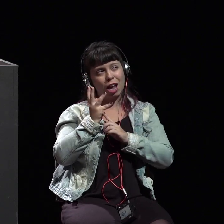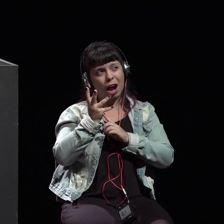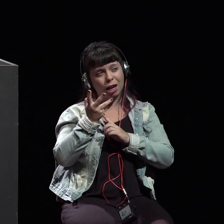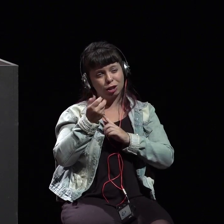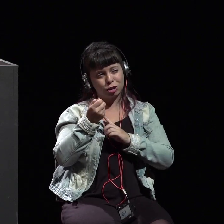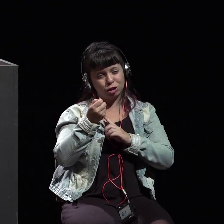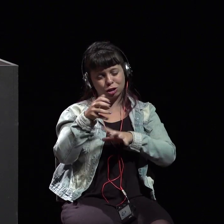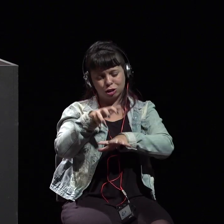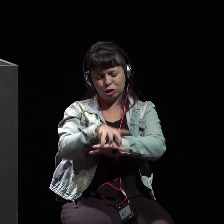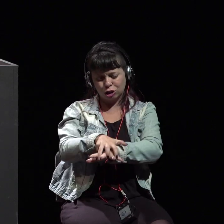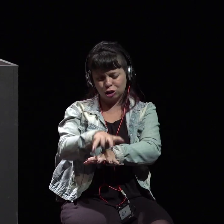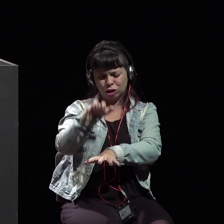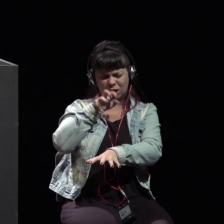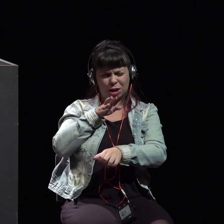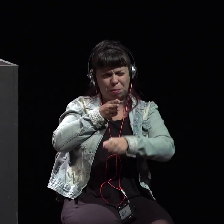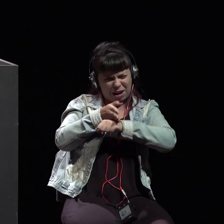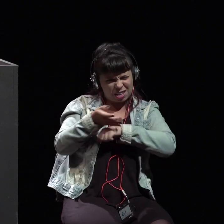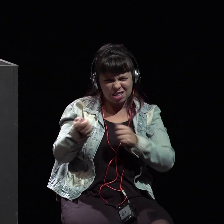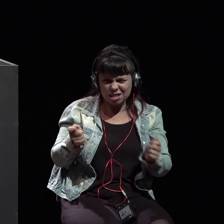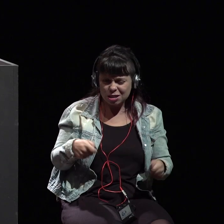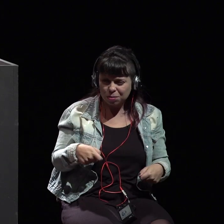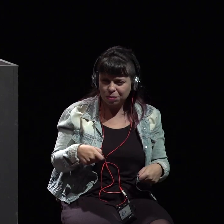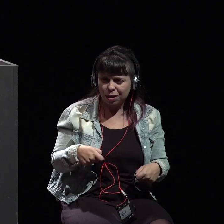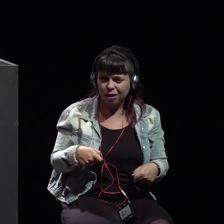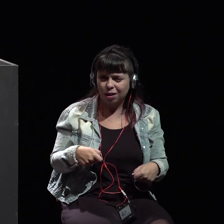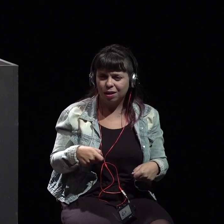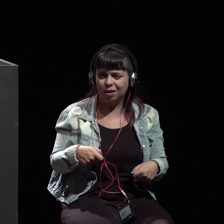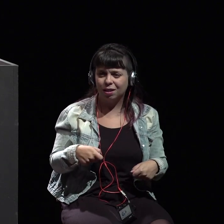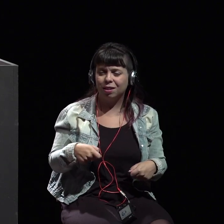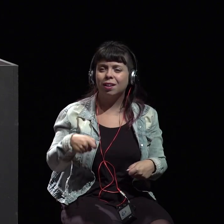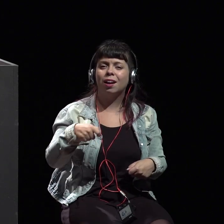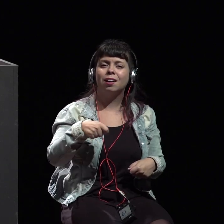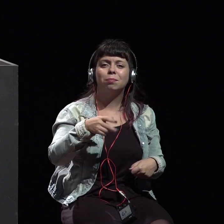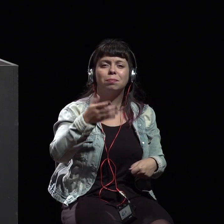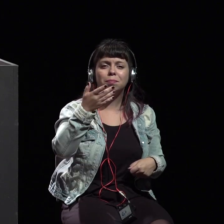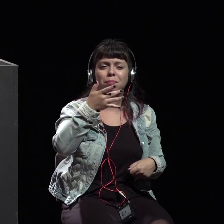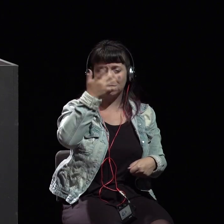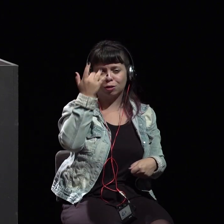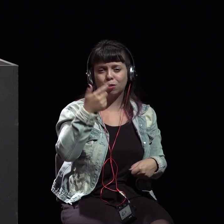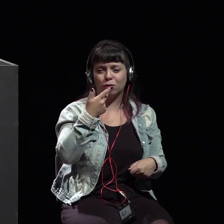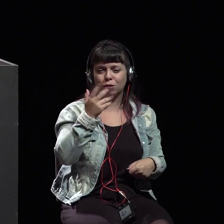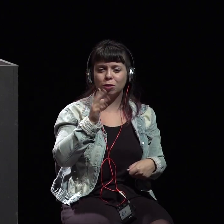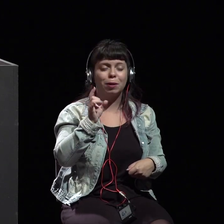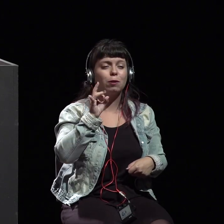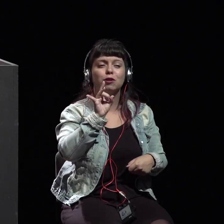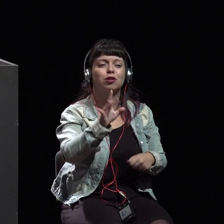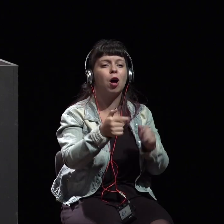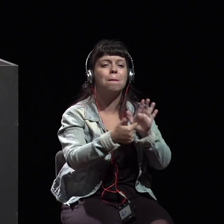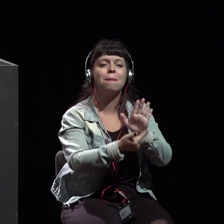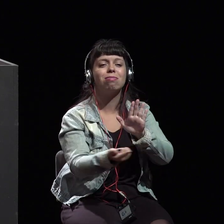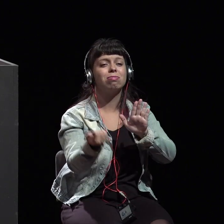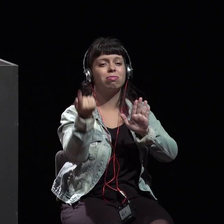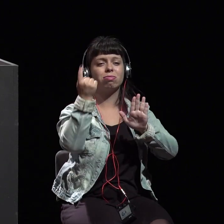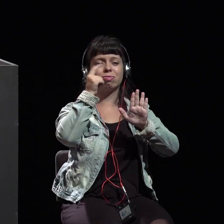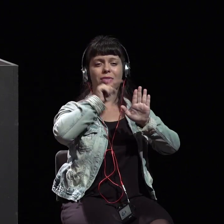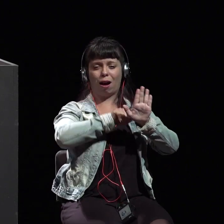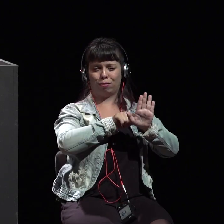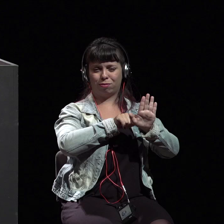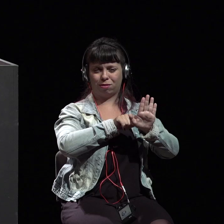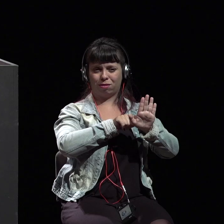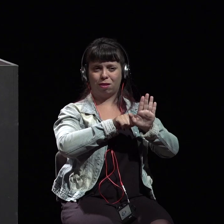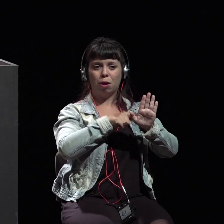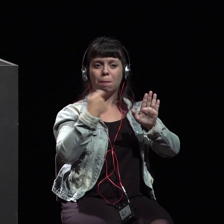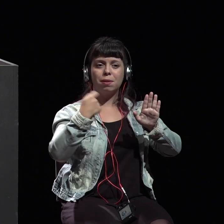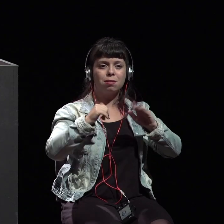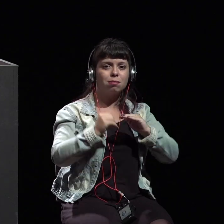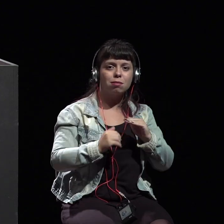is more than metaphorical? Can this work do more than simply ease our guilt about our work being authorized by colonial networks